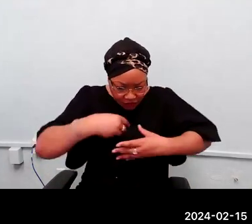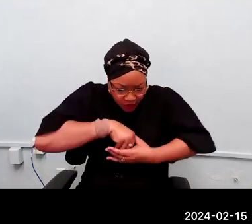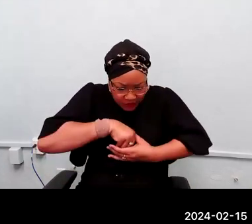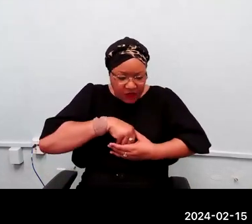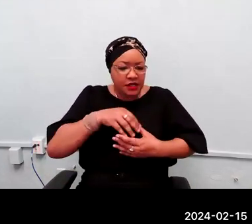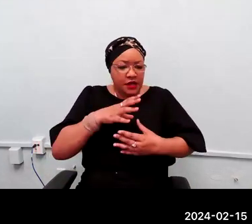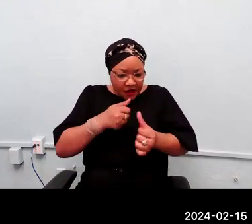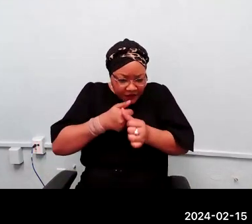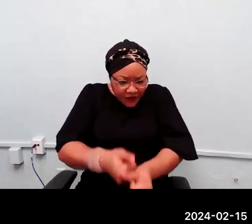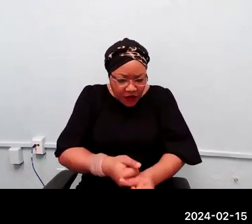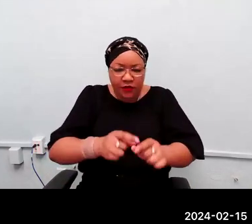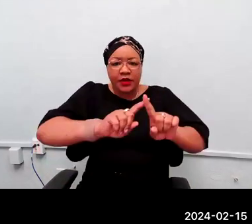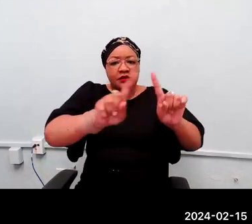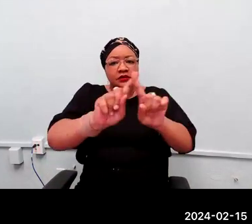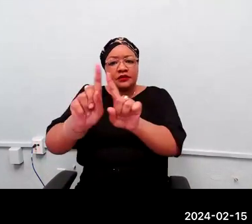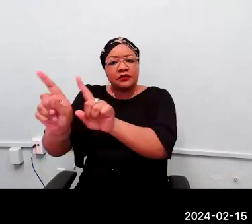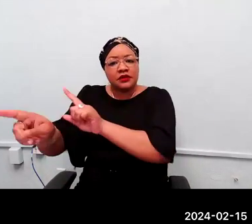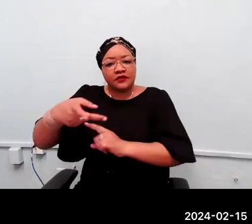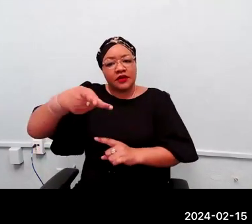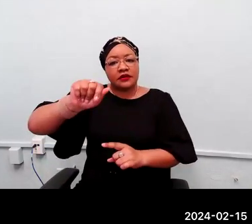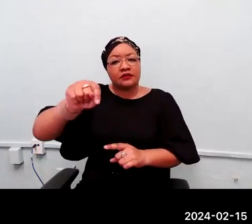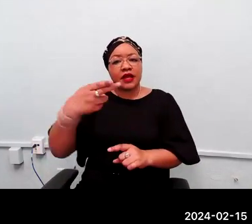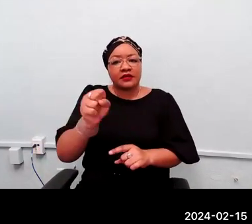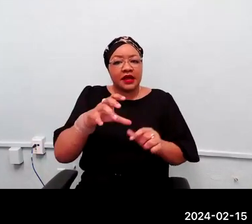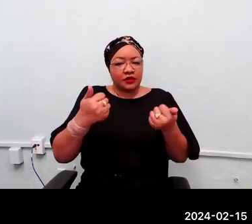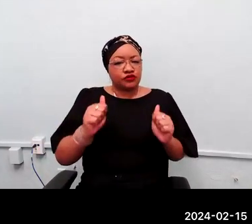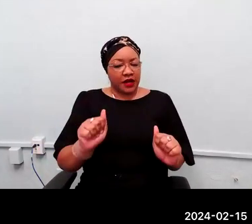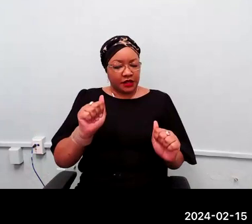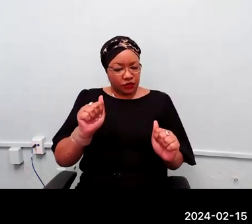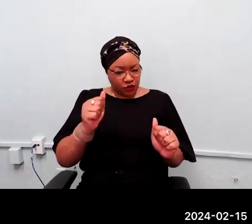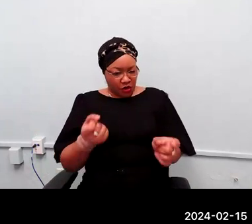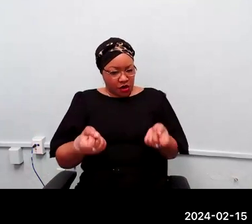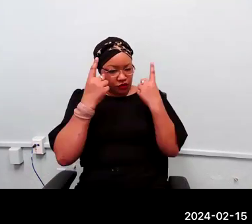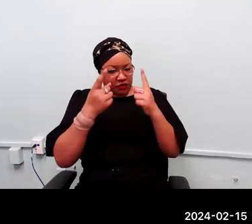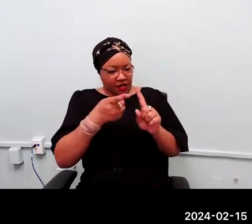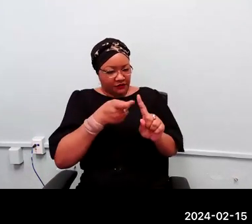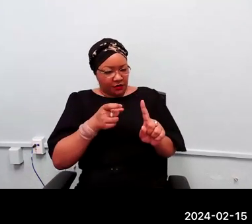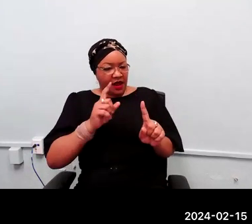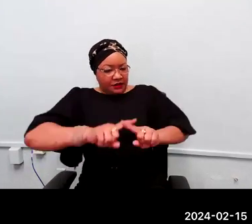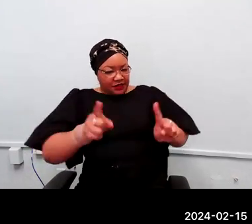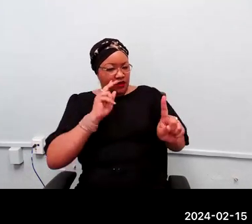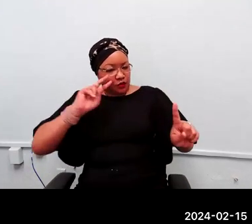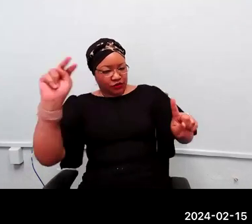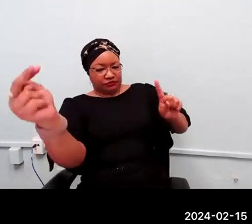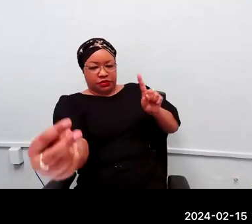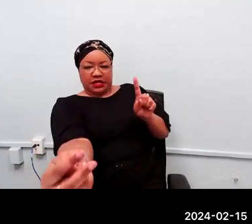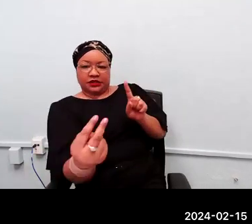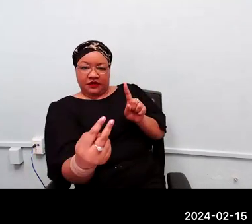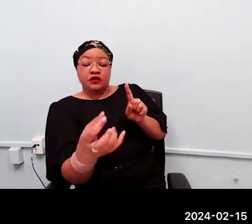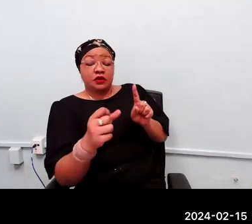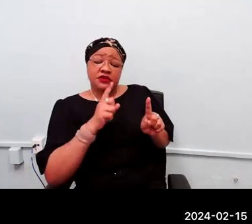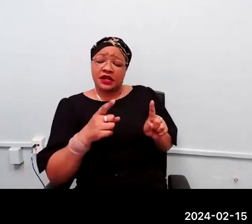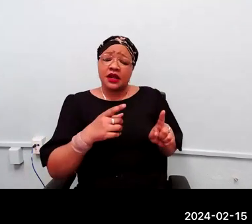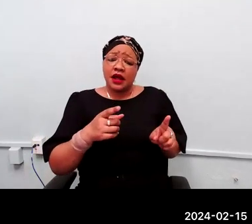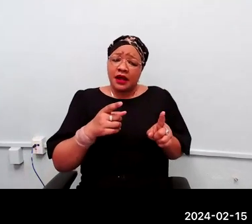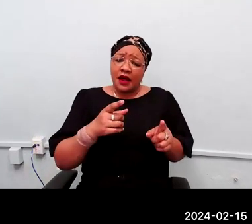trying to understand from a different perspective and a different lens. And so I really love you sort of speaking to looking at that poet's